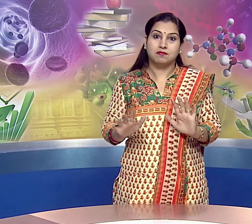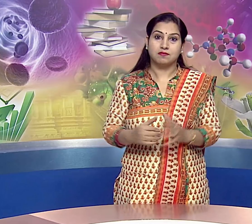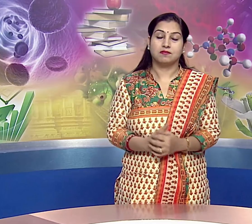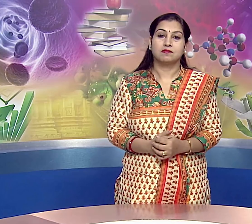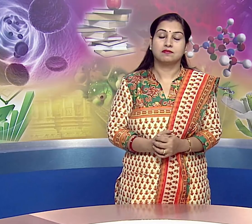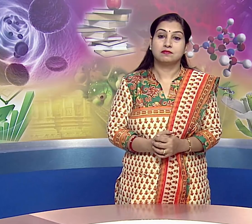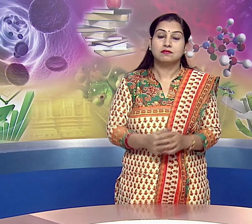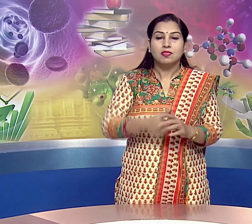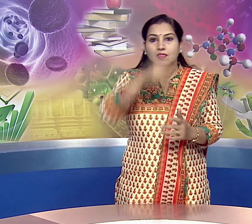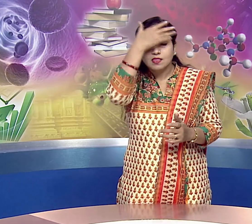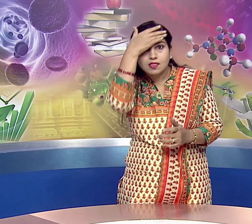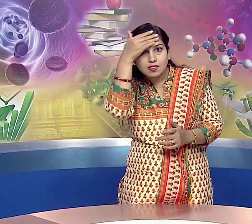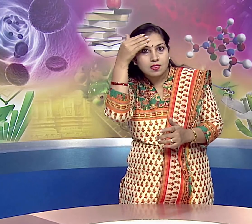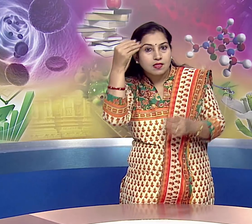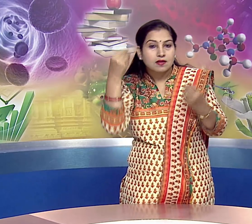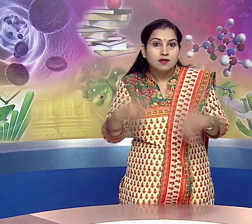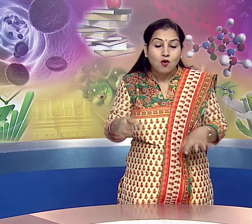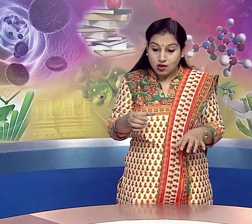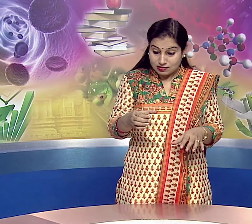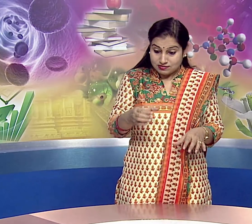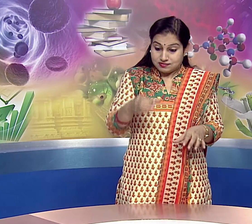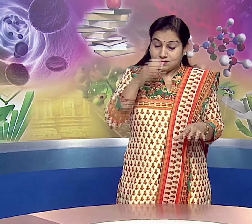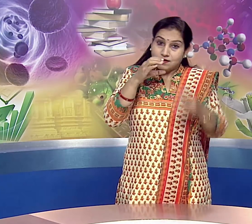and forgot all about drinking their coffee